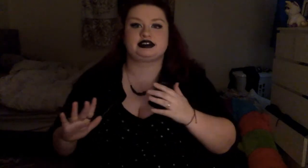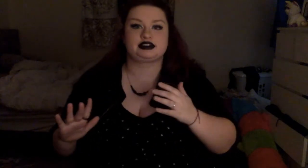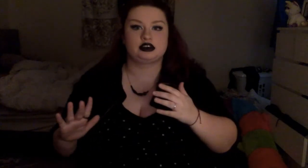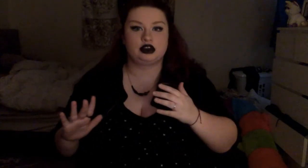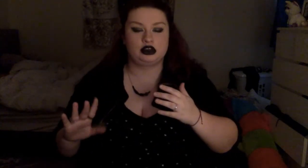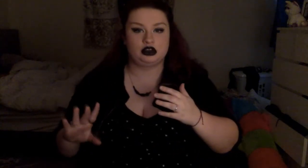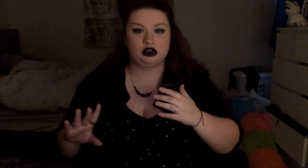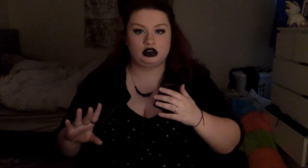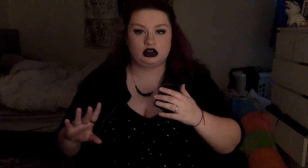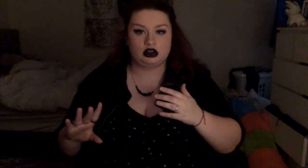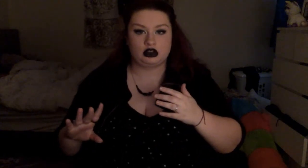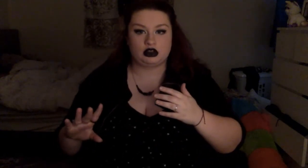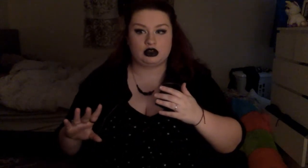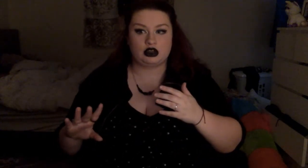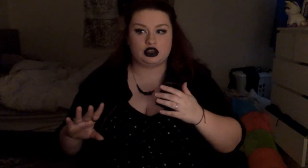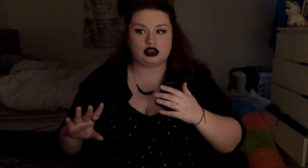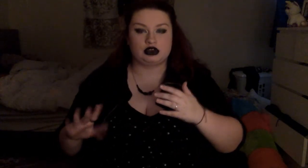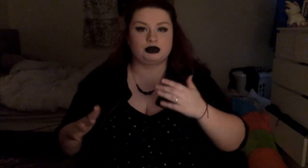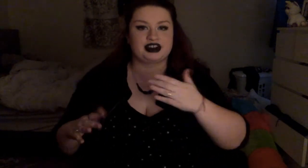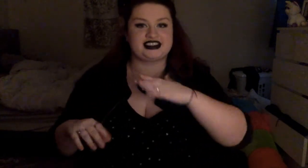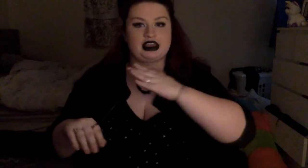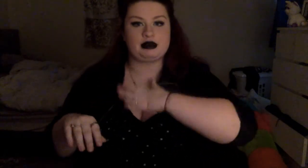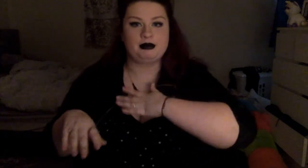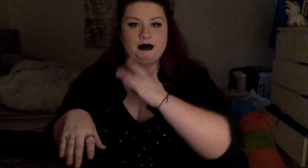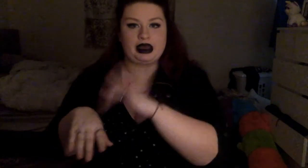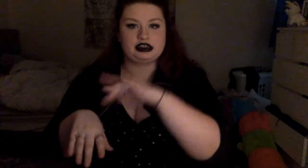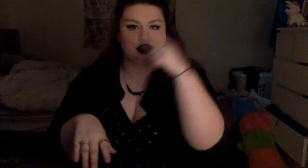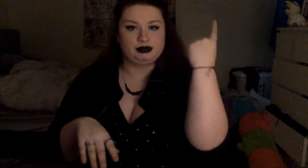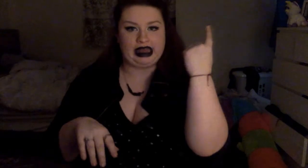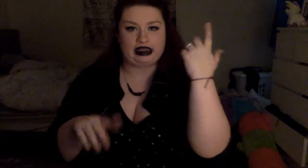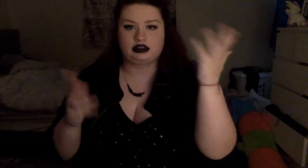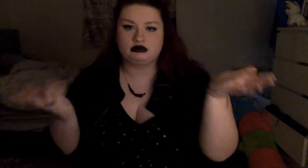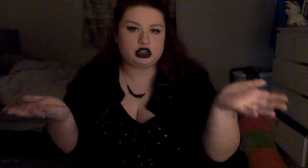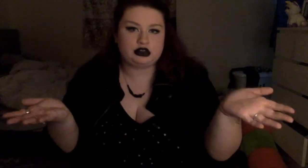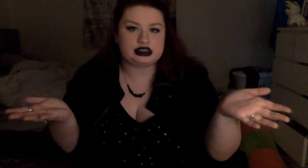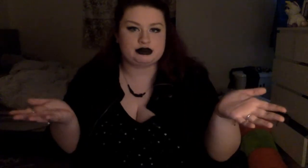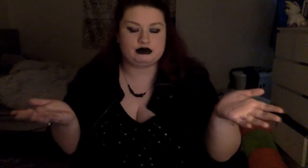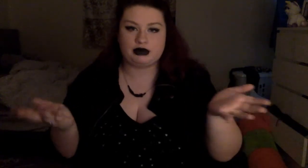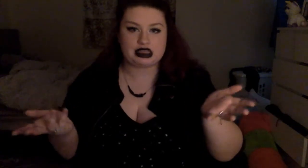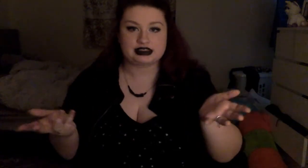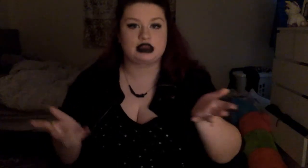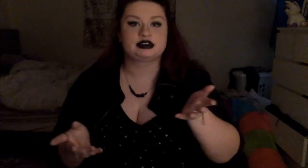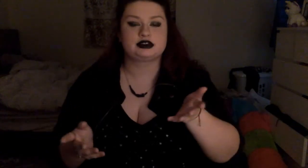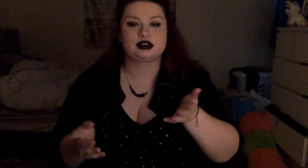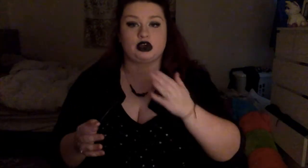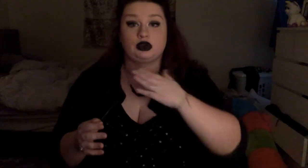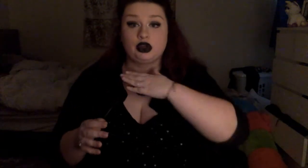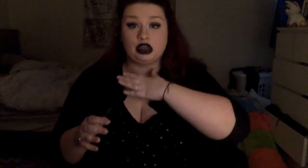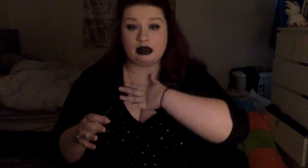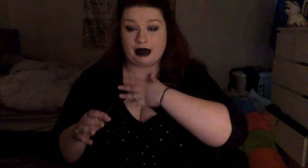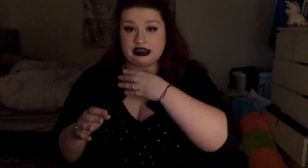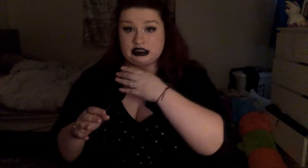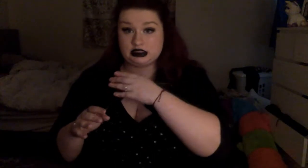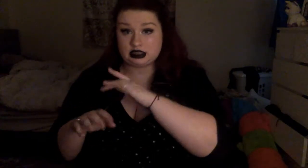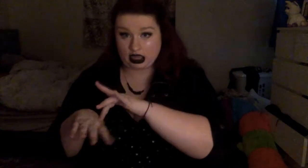Because you don't want to say my touch black. That doesn't make sense. So my